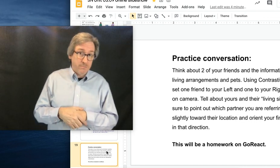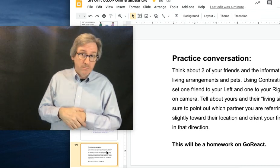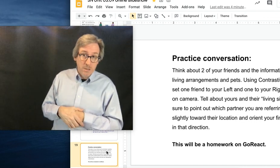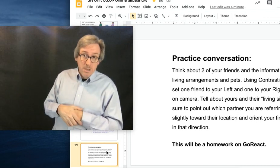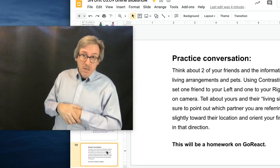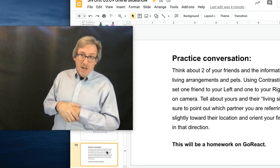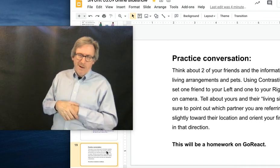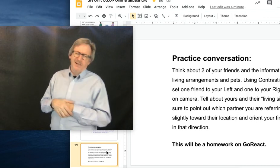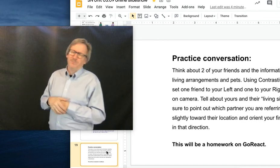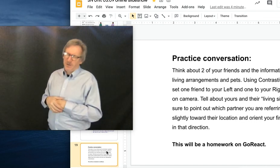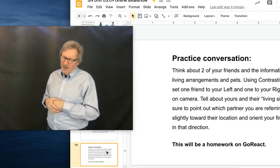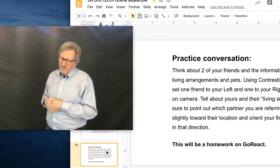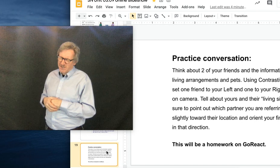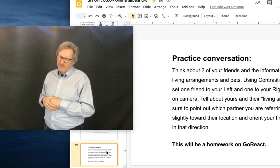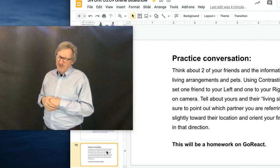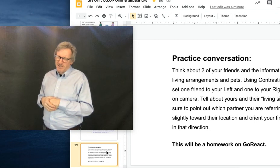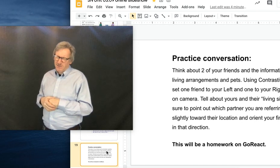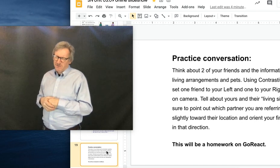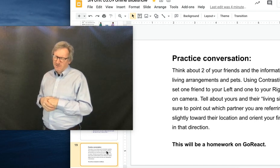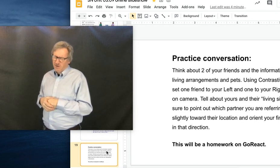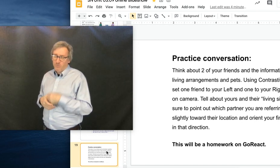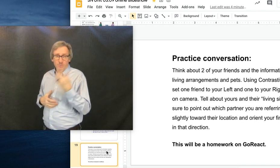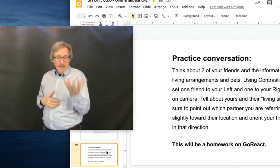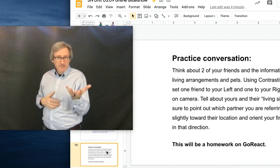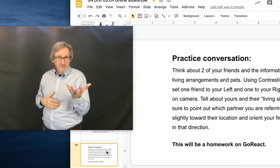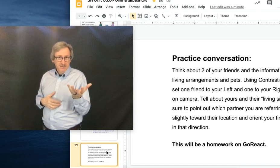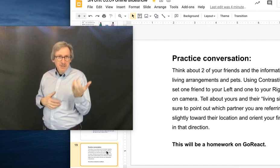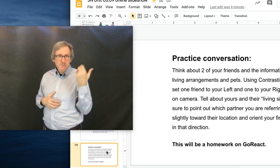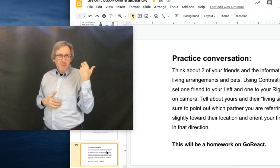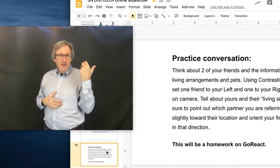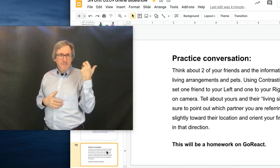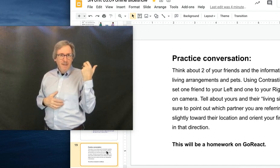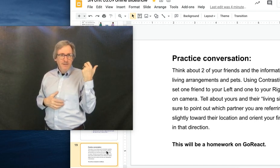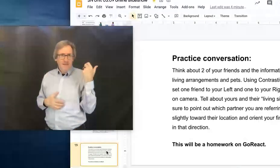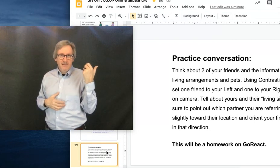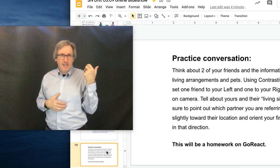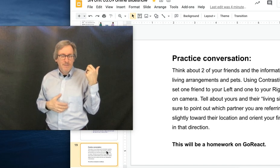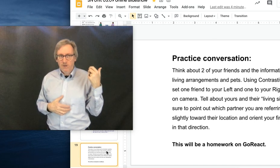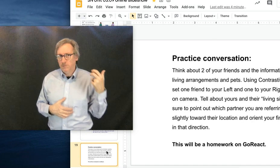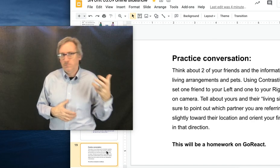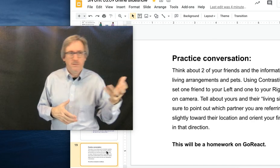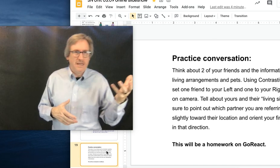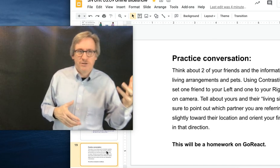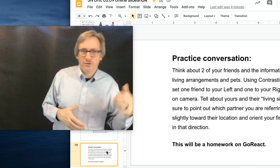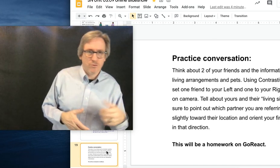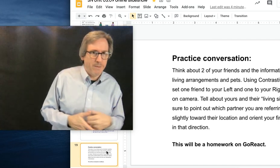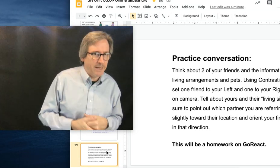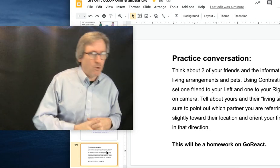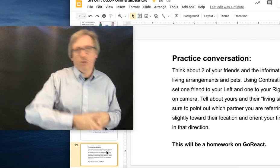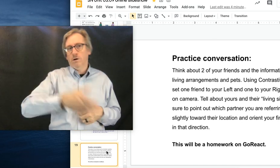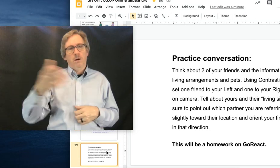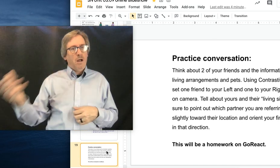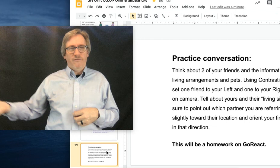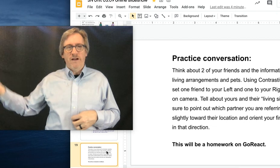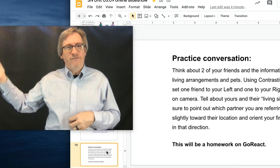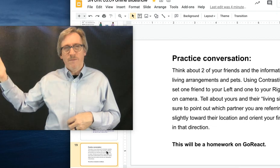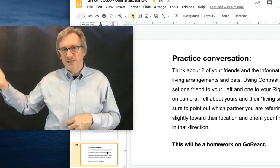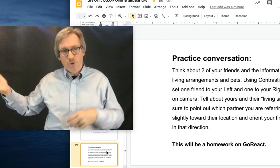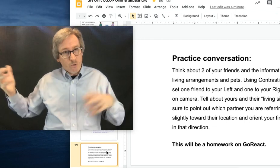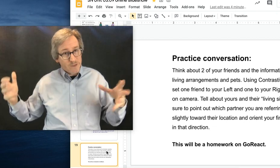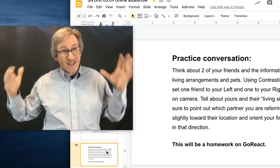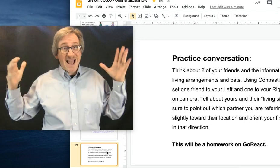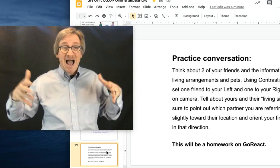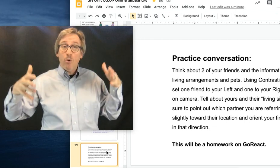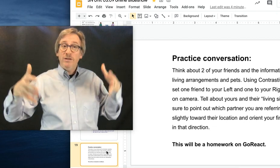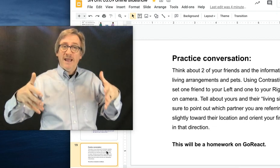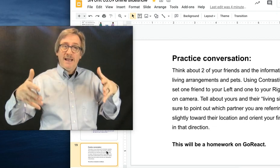question. It's pretty obvious if it's a roommate, but maybe think about next year's roommate or a friend from high